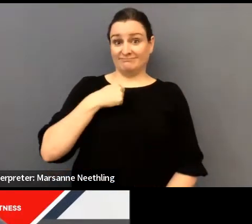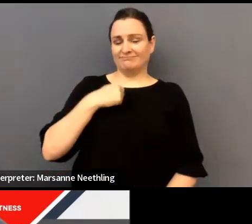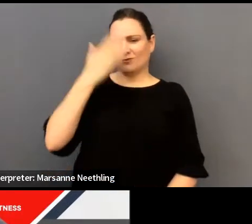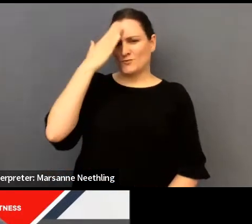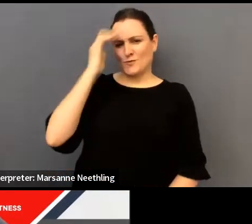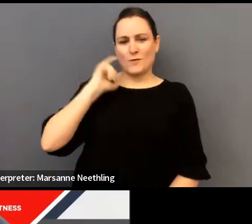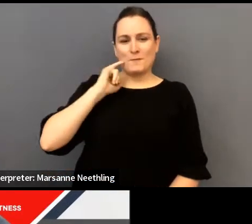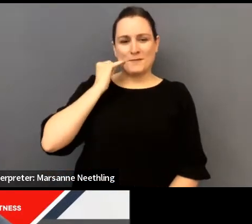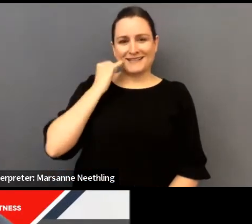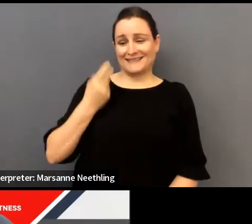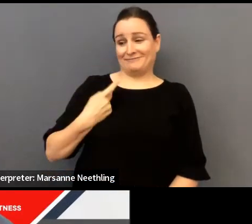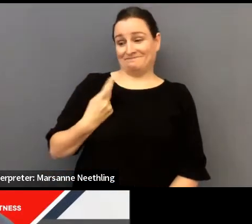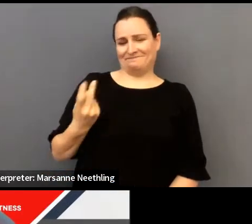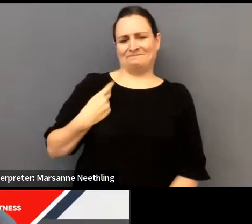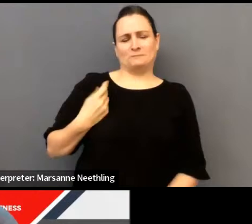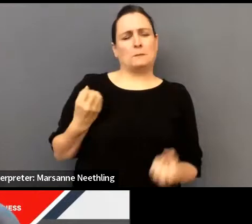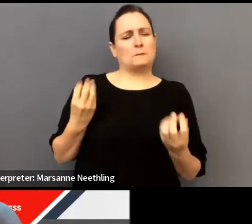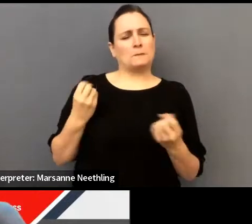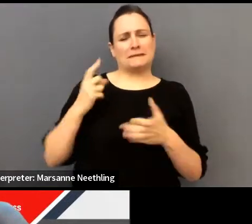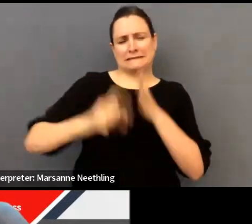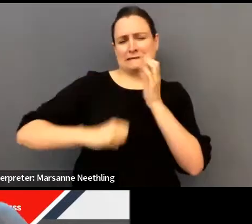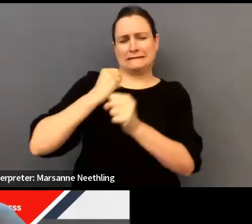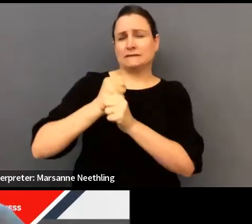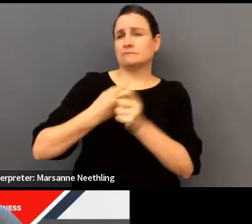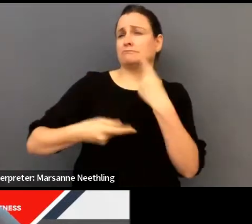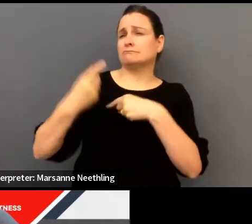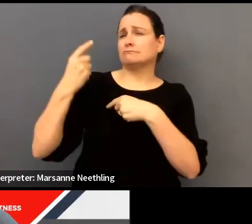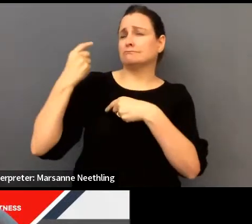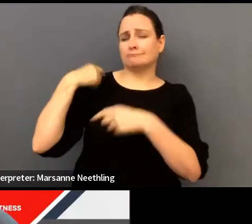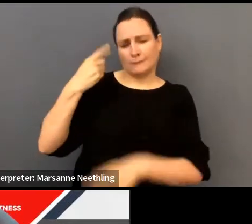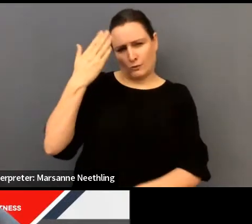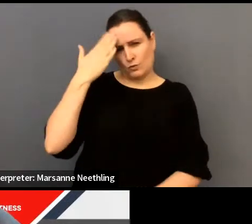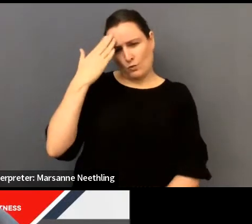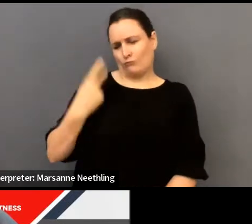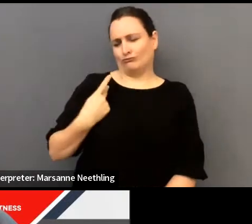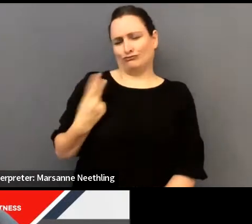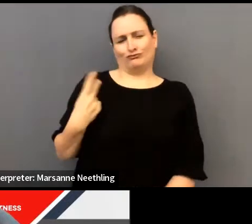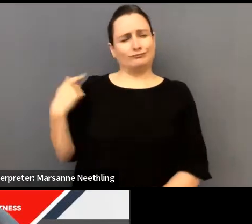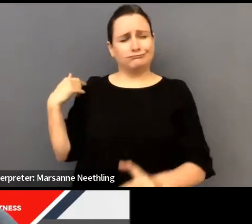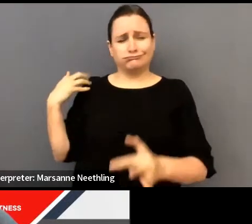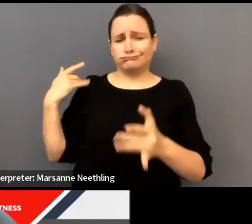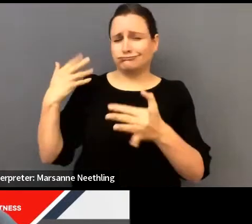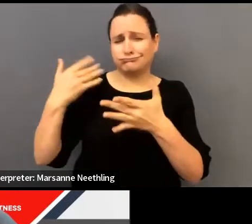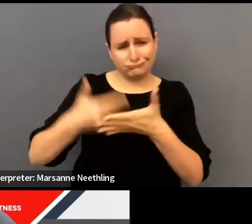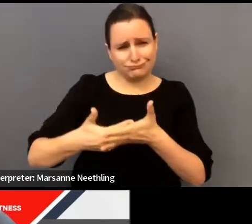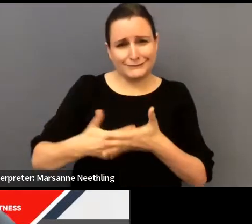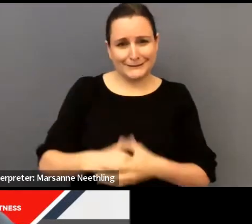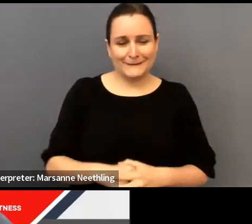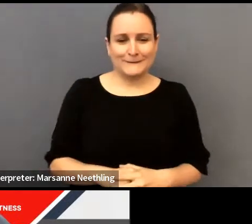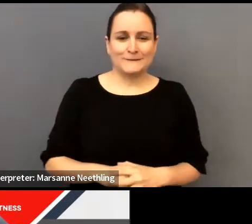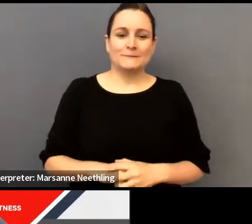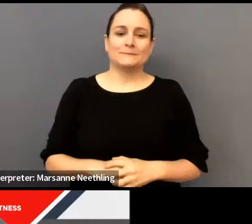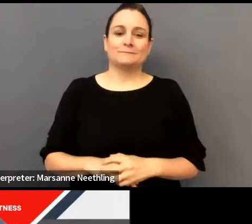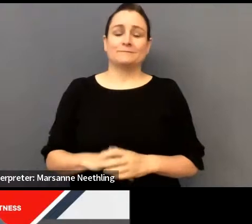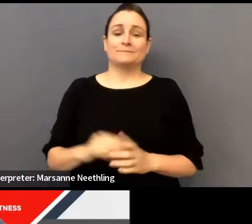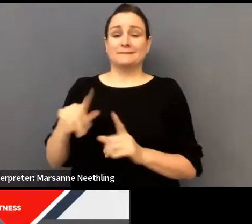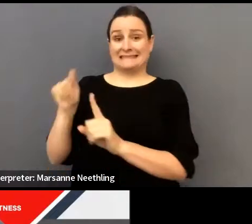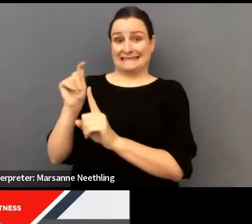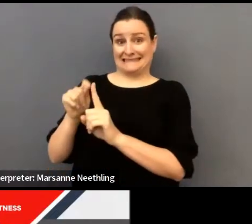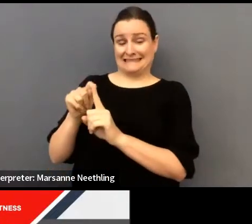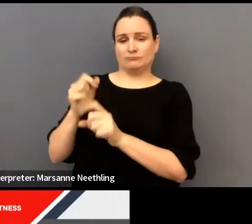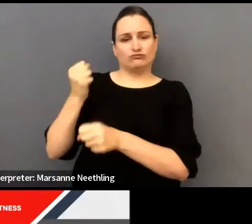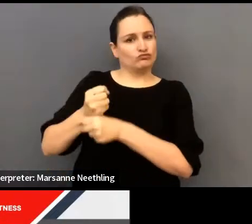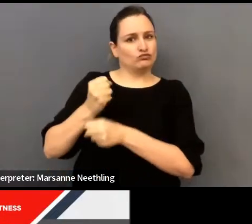years, and is a very effective leader at HETSA, where we served